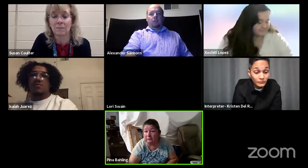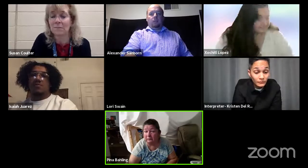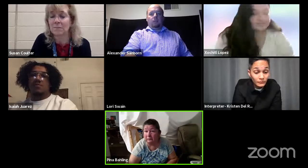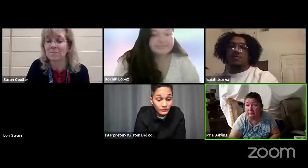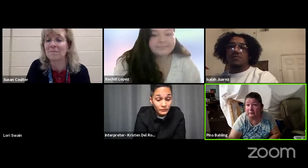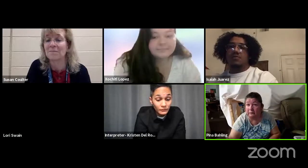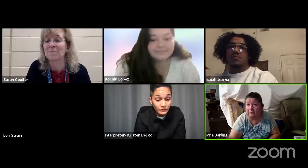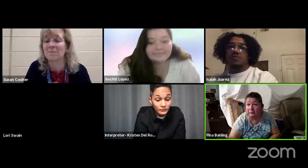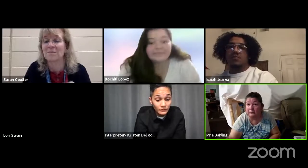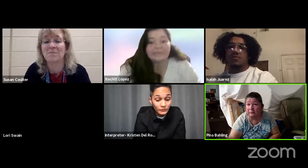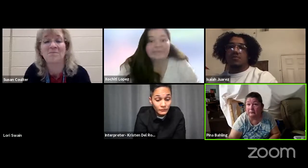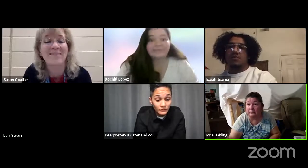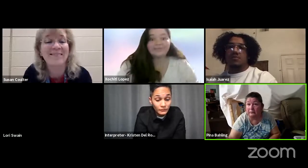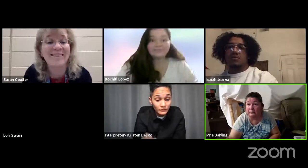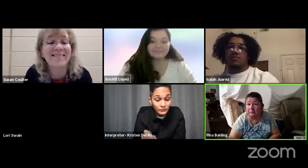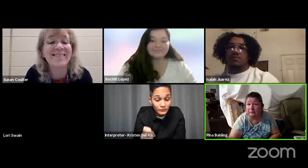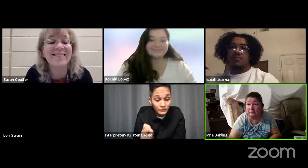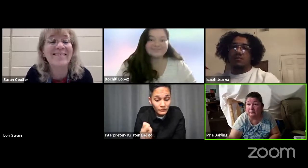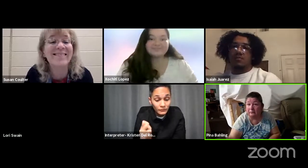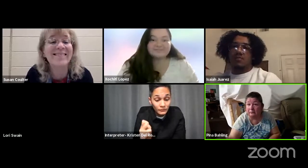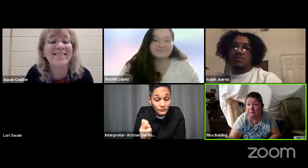The tonal balance is pretty near perfect.